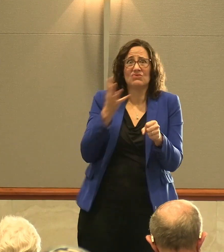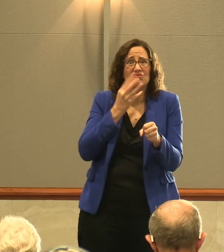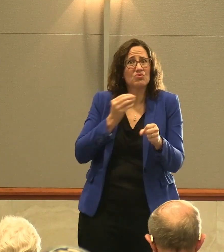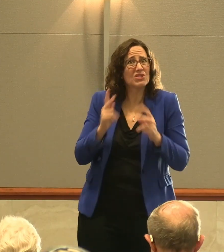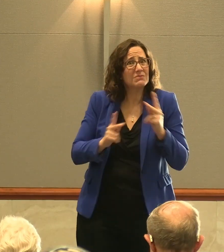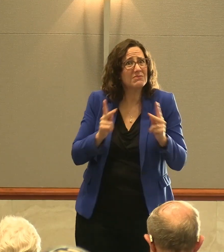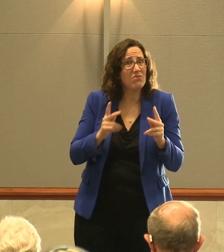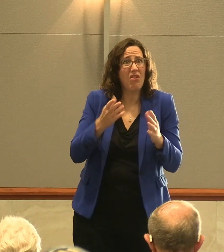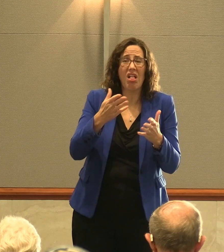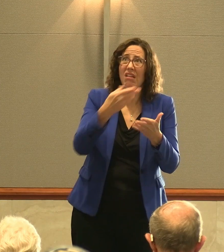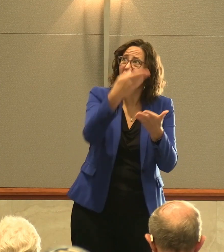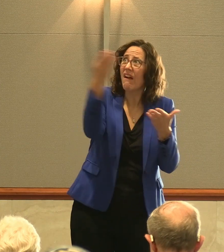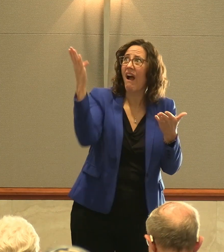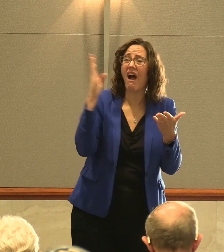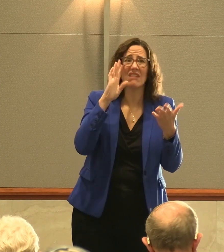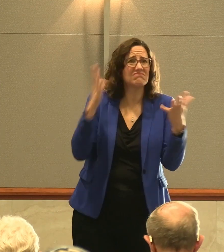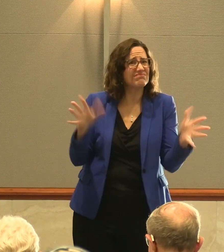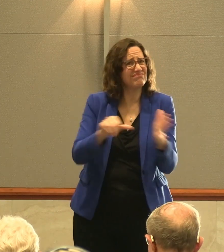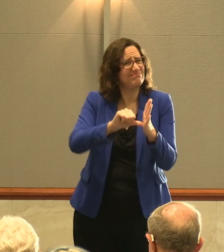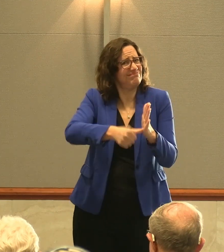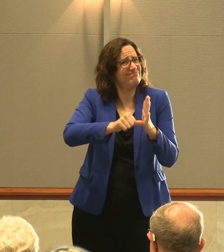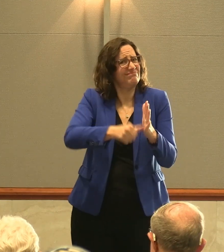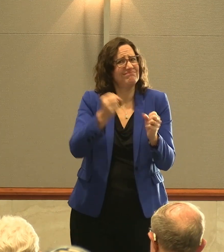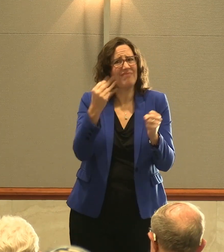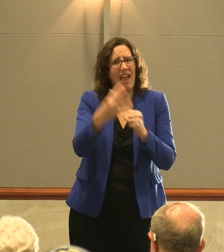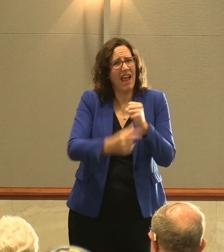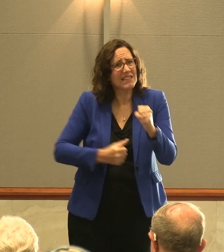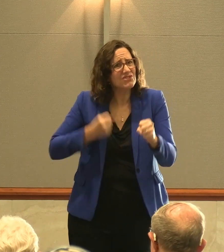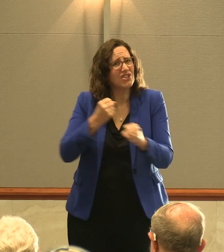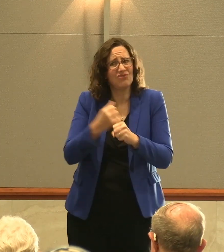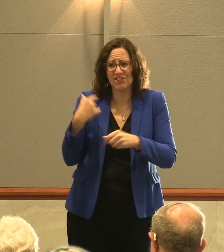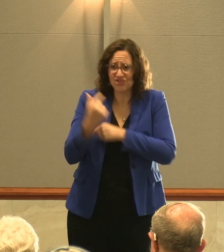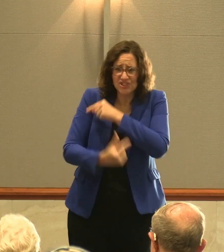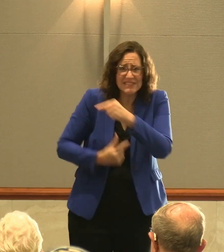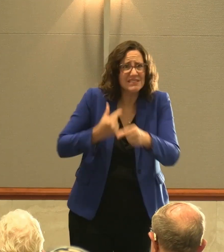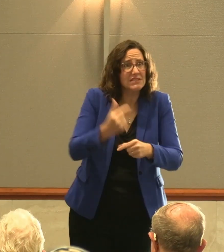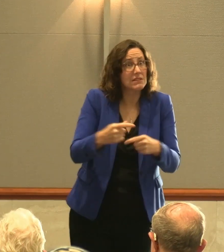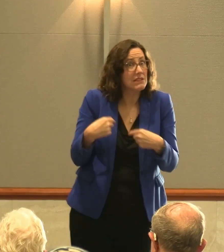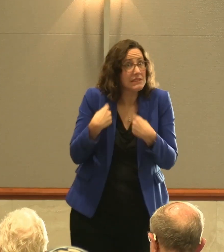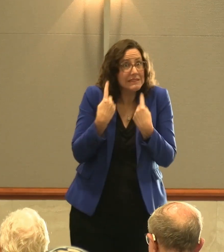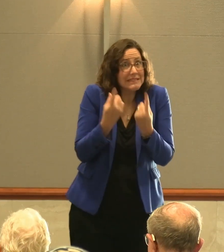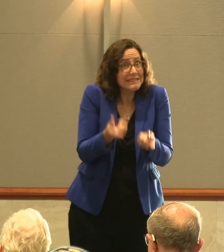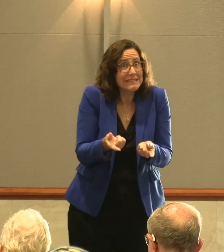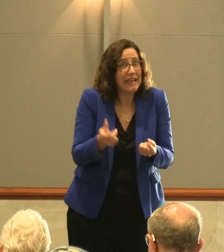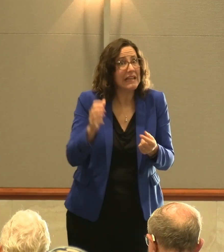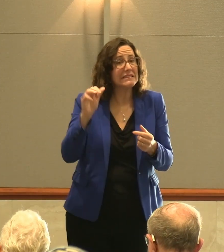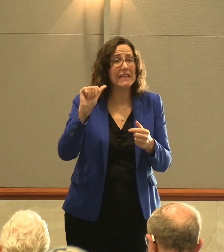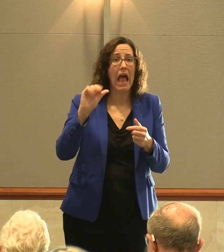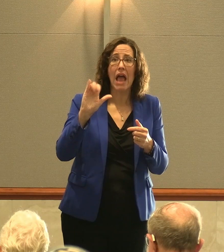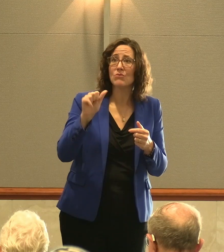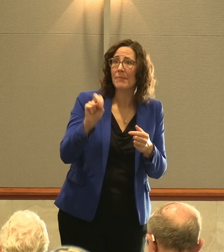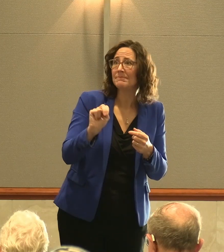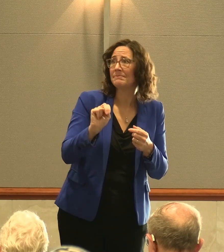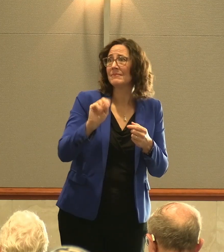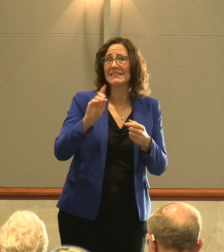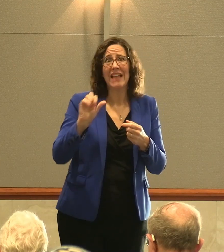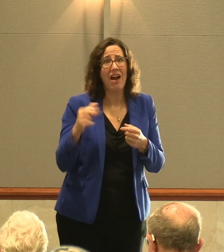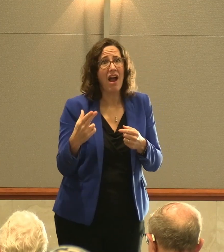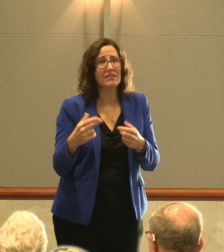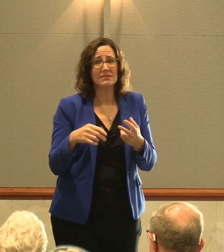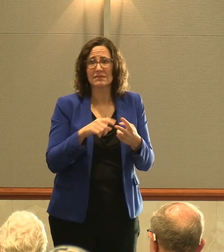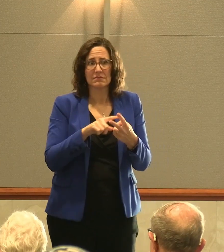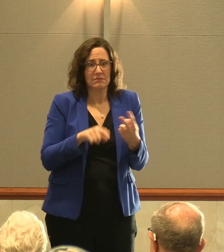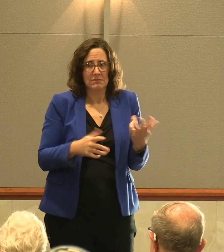people that God has reiterated for generations since the time of Abraham and Sarah. How could this have